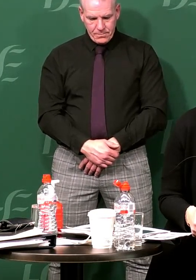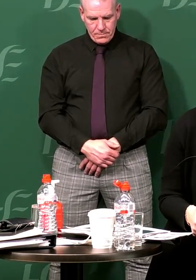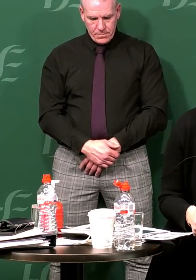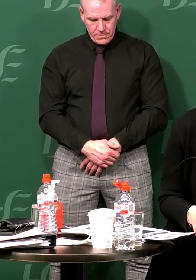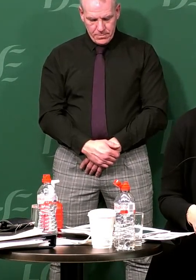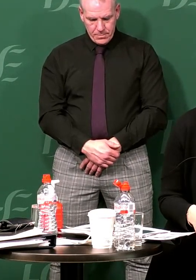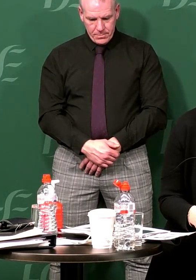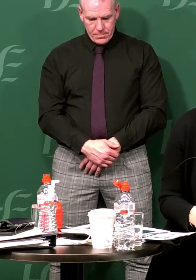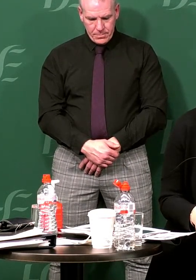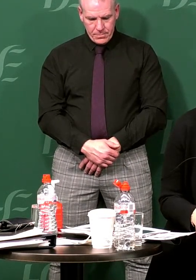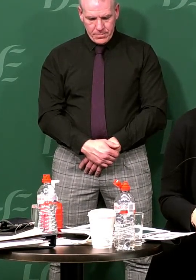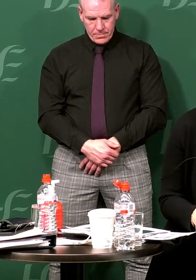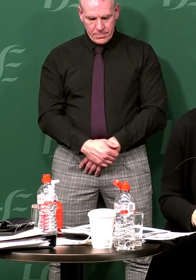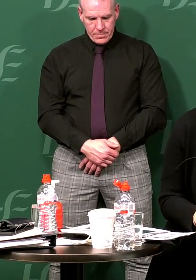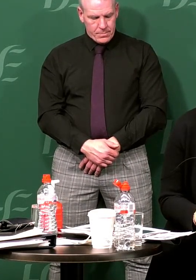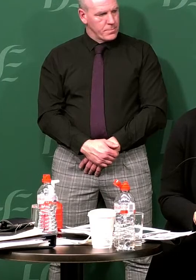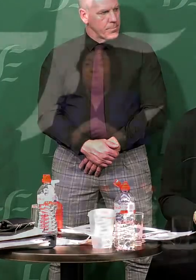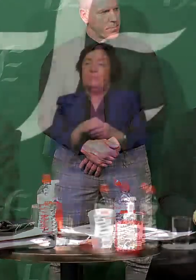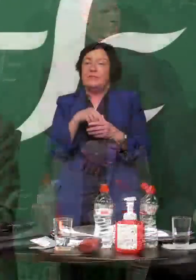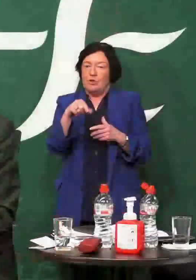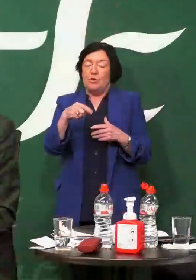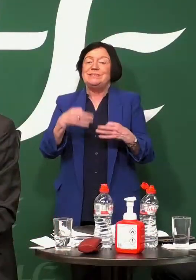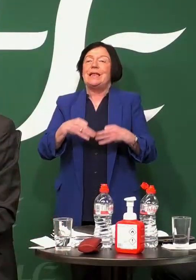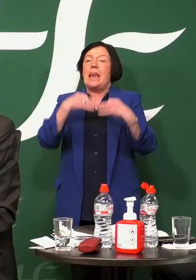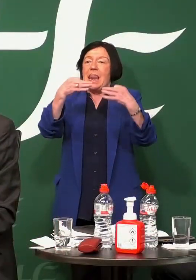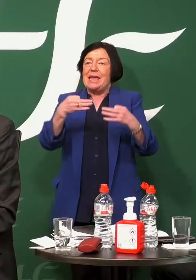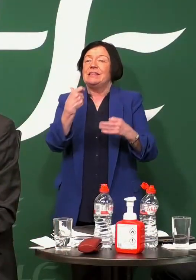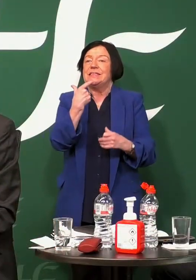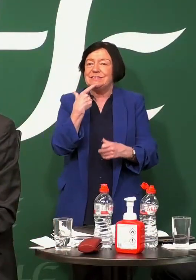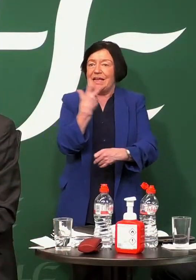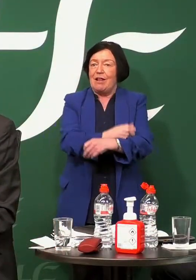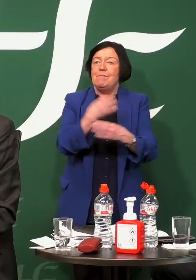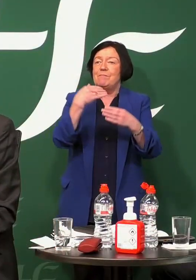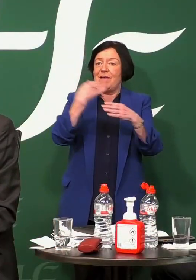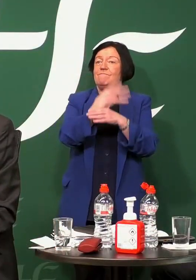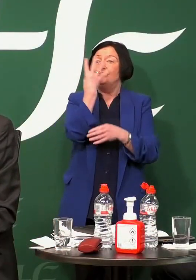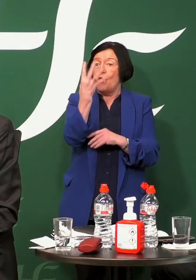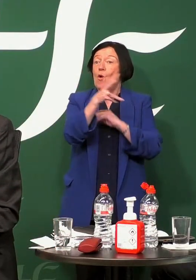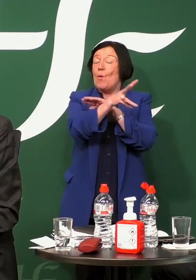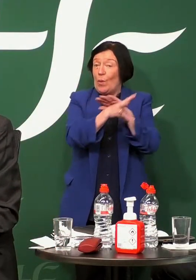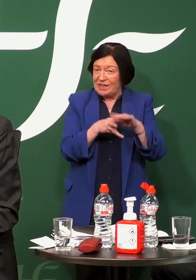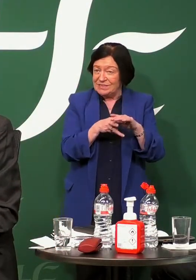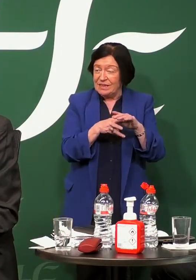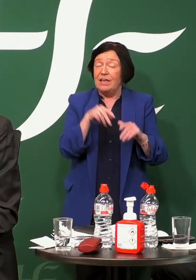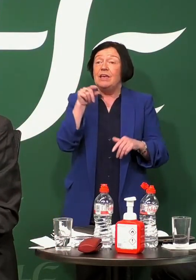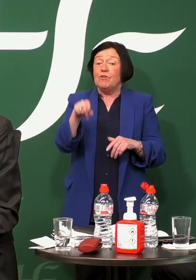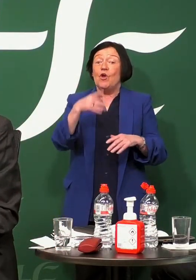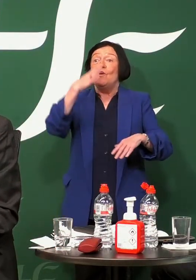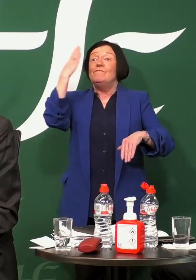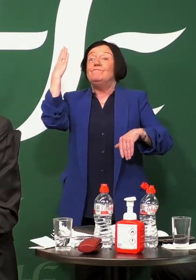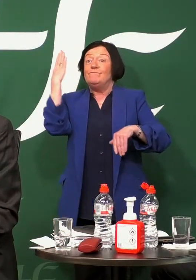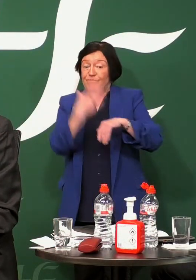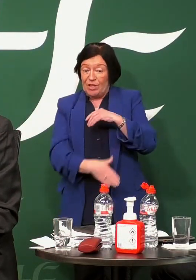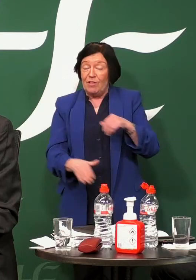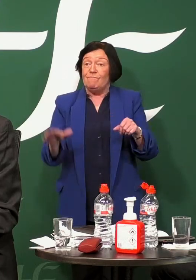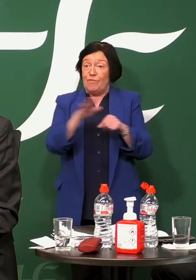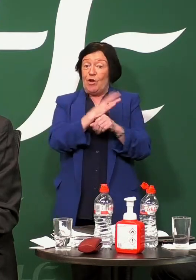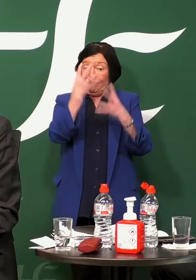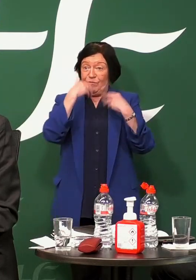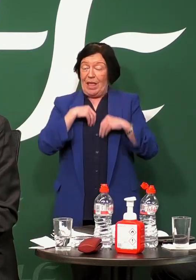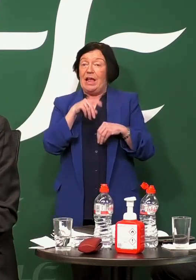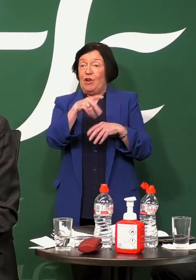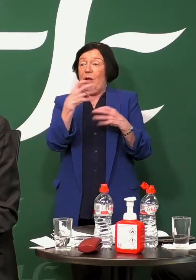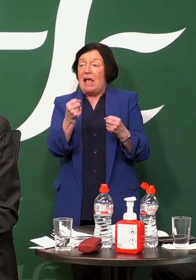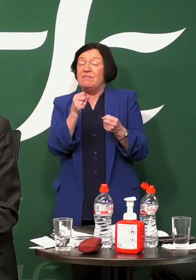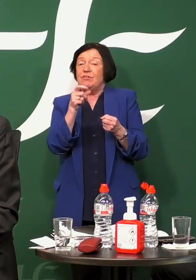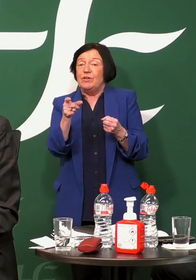a vaccination course, then you delay the second dose by 4 weeks. If you have completed the primary vaccination course and you get